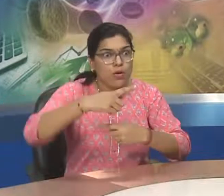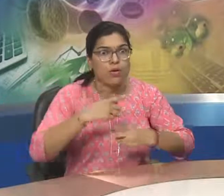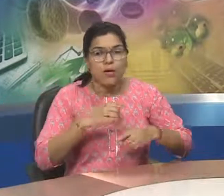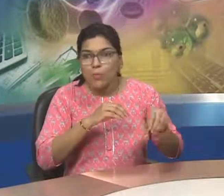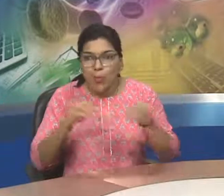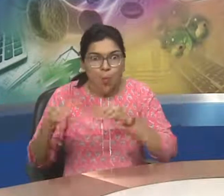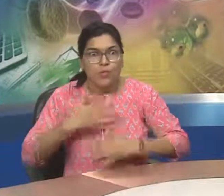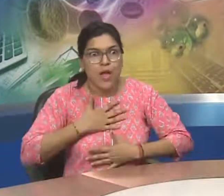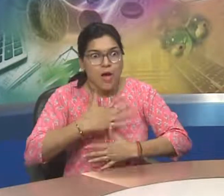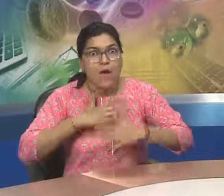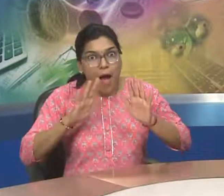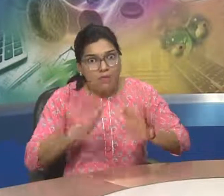is maintained